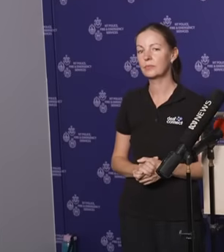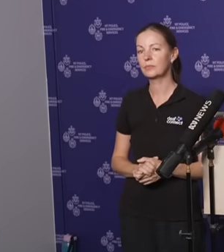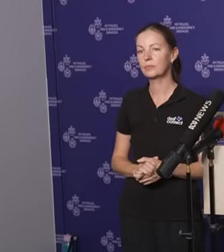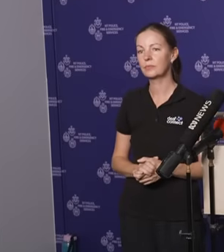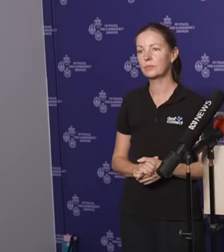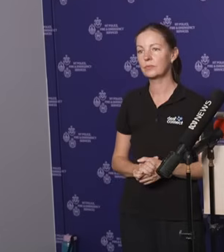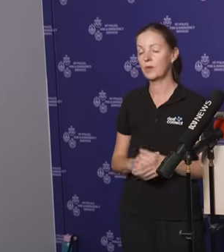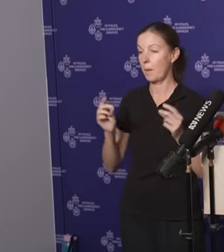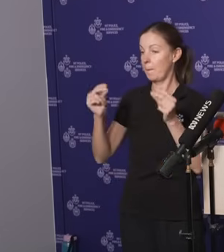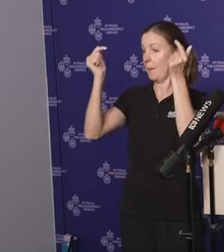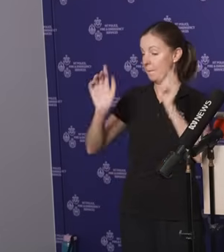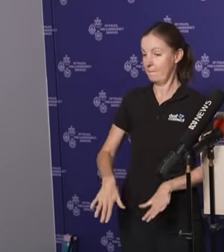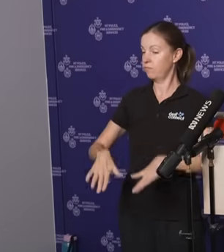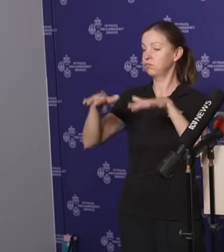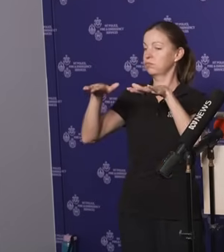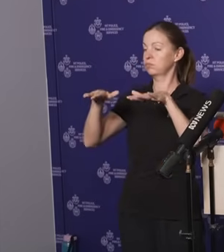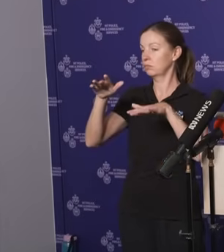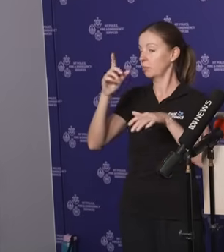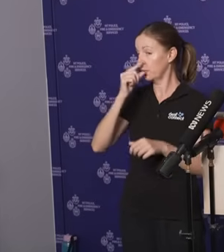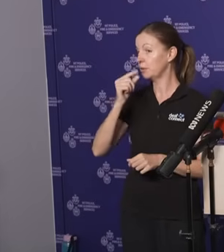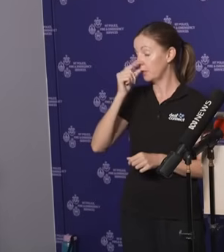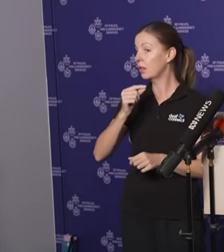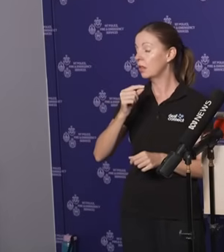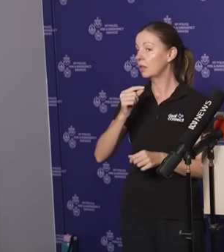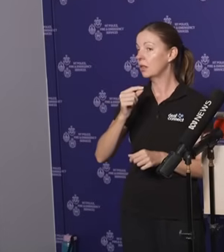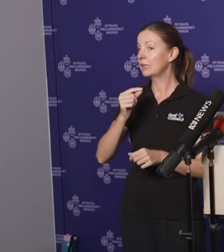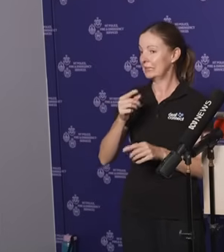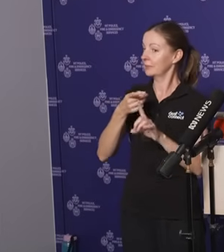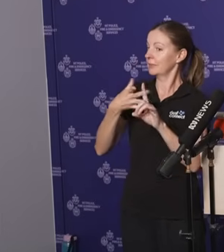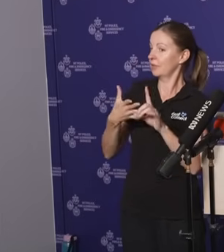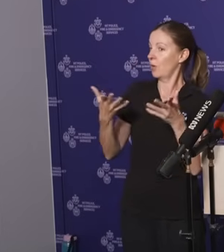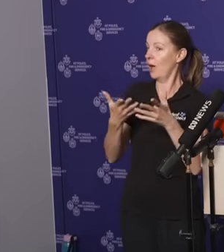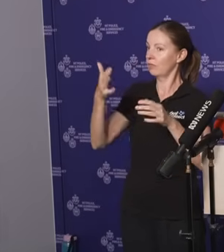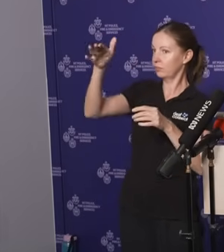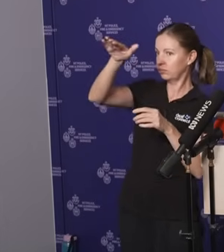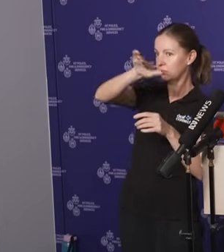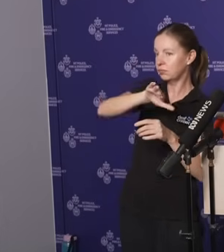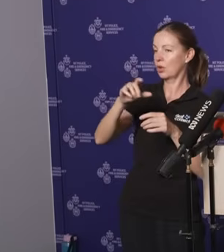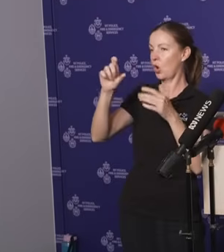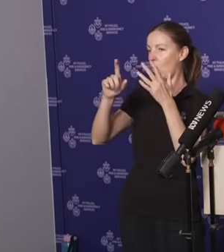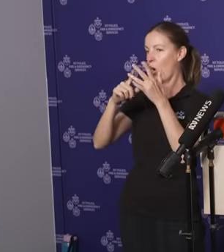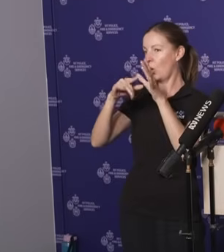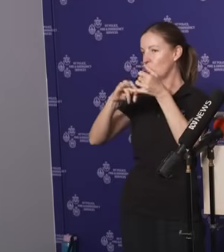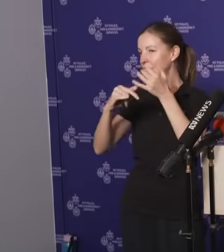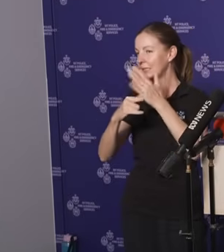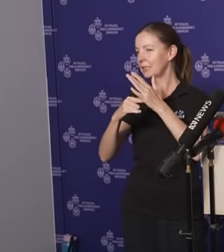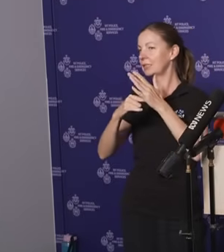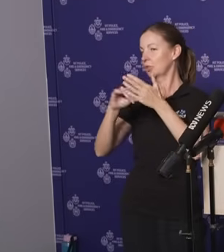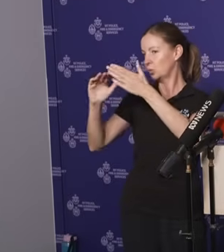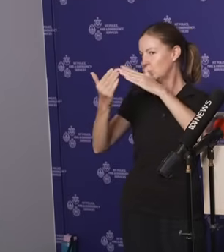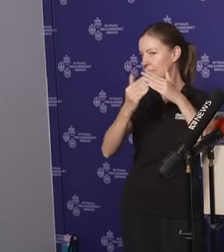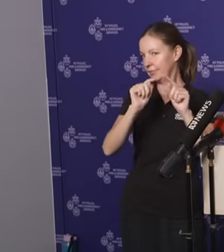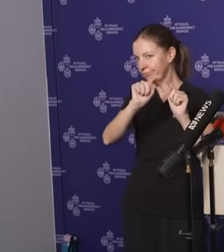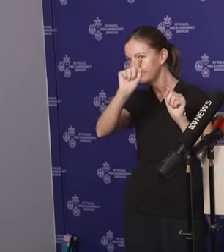Flash flooding is possible, particularly around coastal communities. Adra ara pagata amda negabi